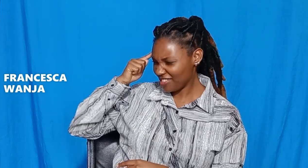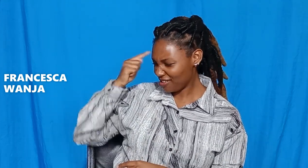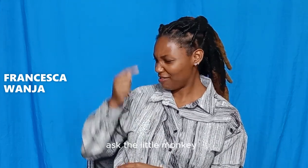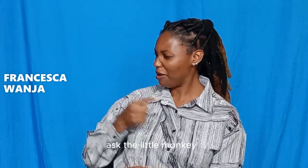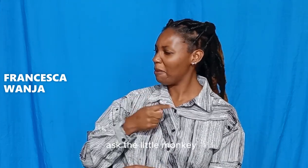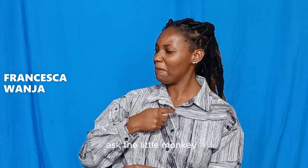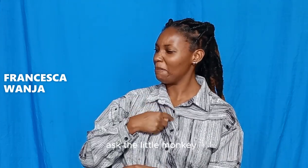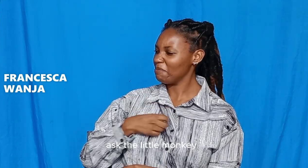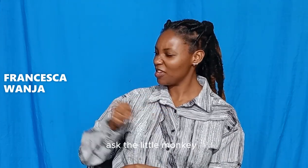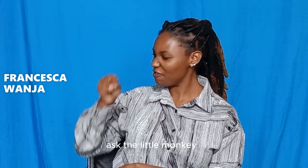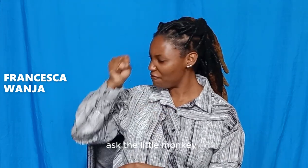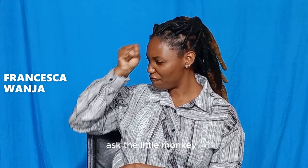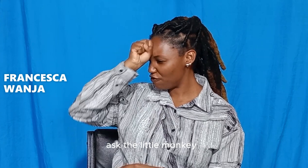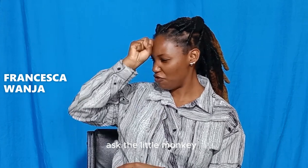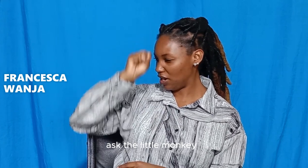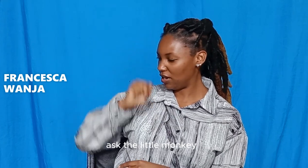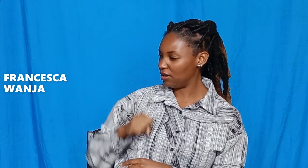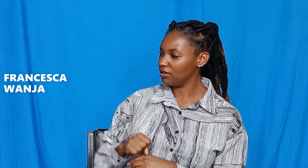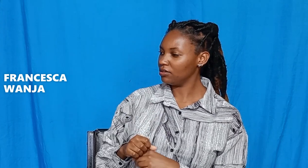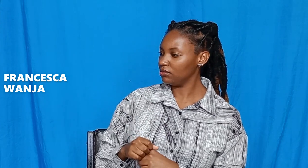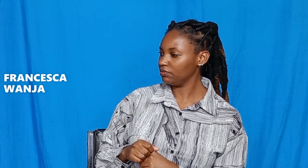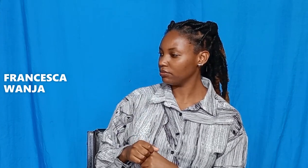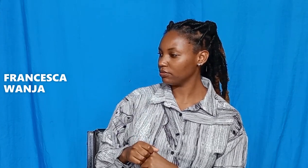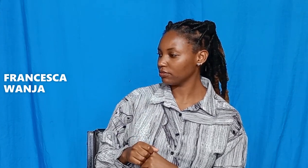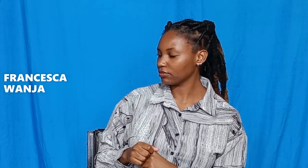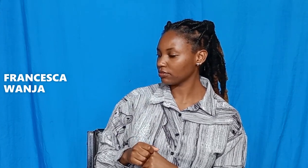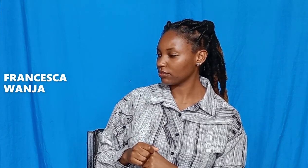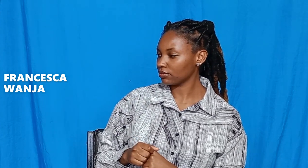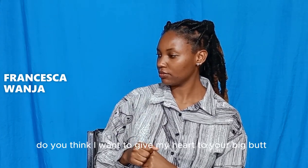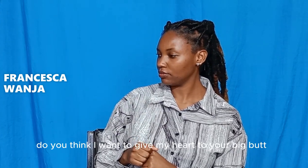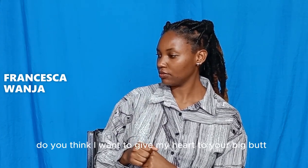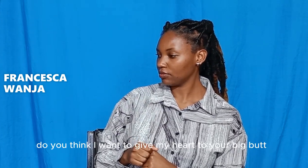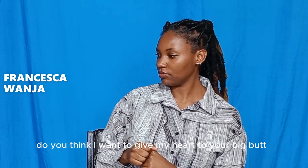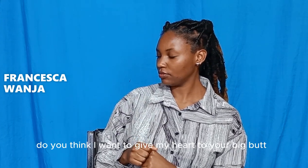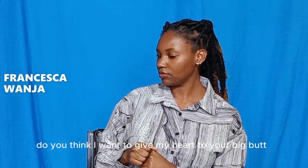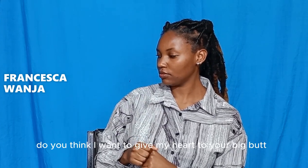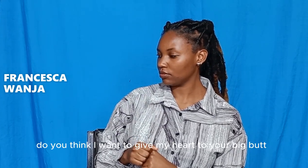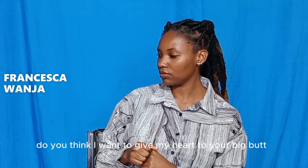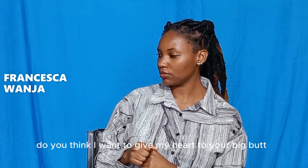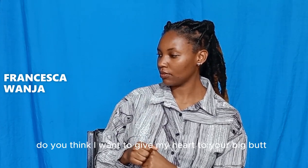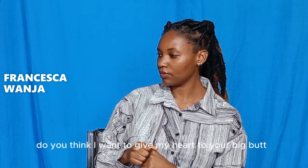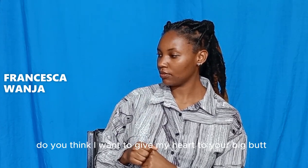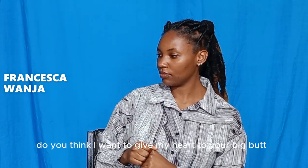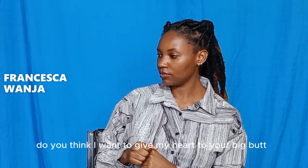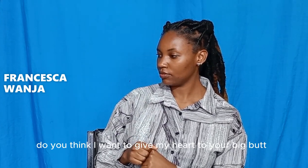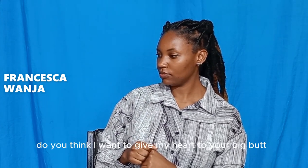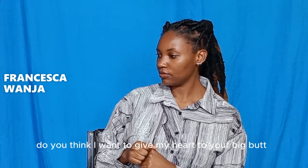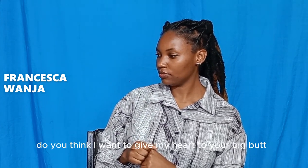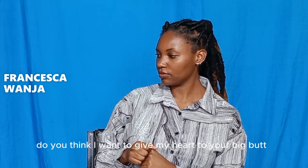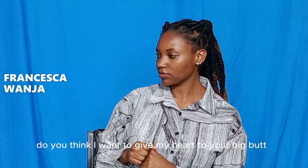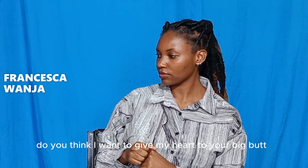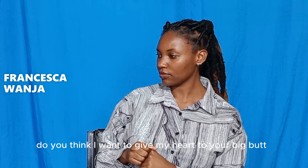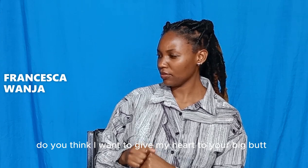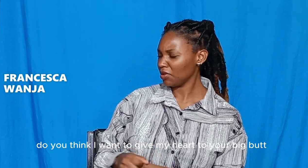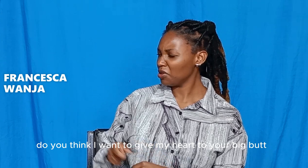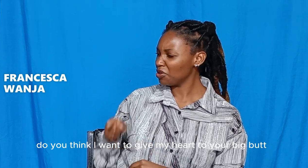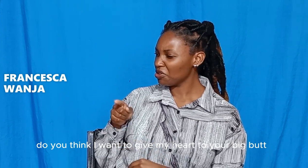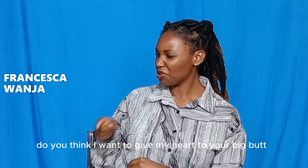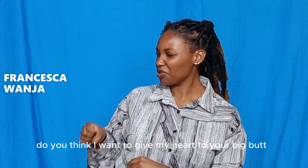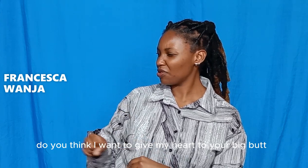Asked the little monkey. Do you think I want to give my heart to your big bad